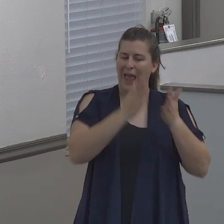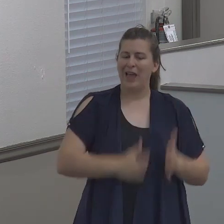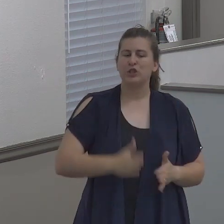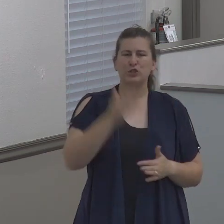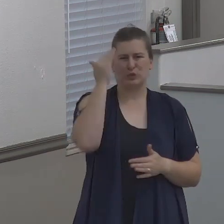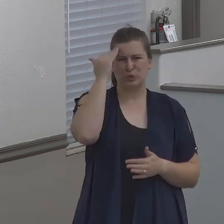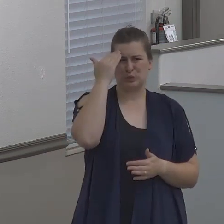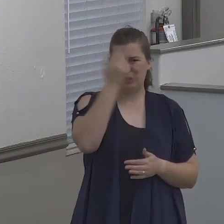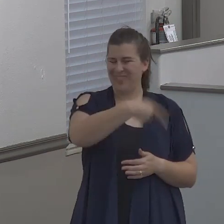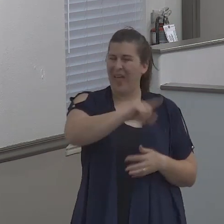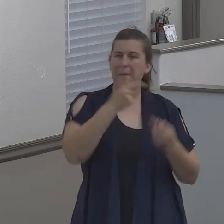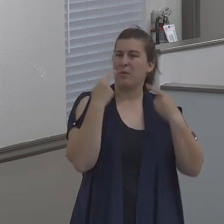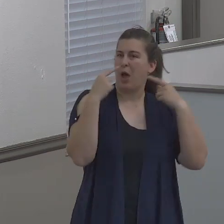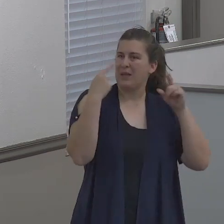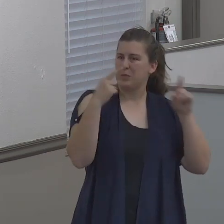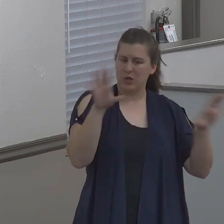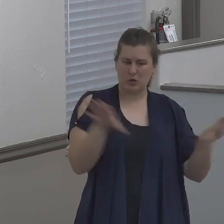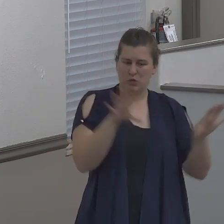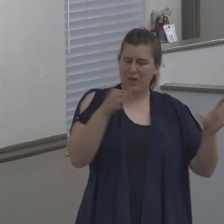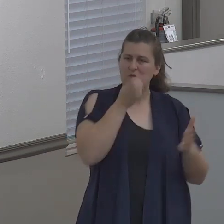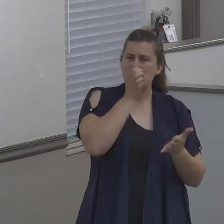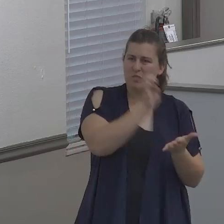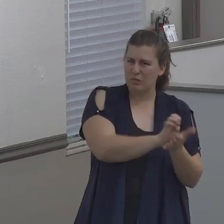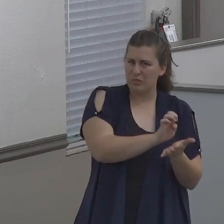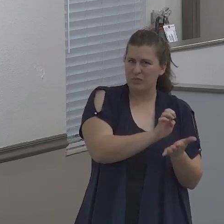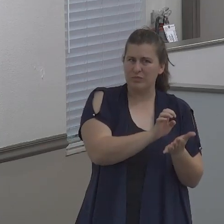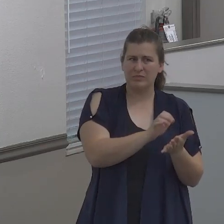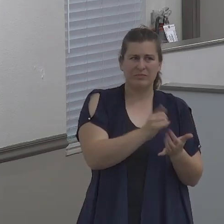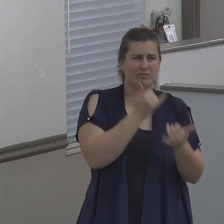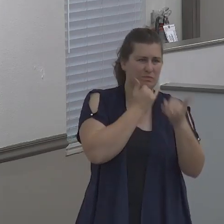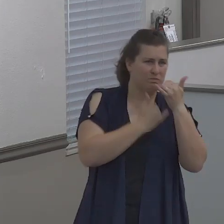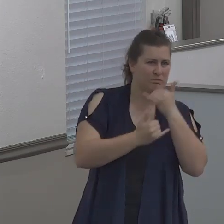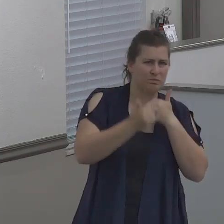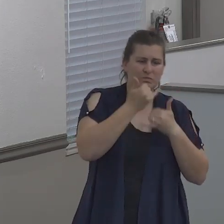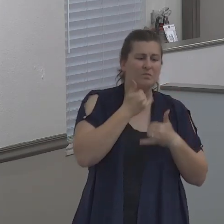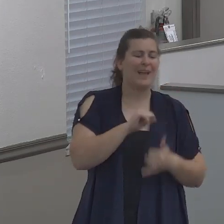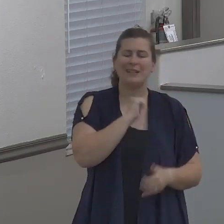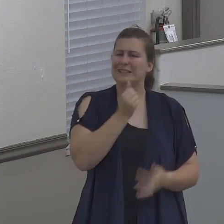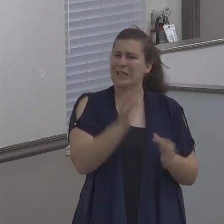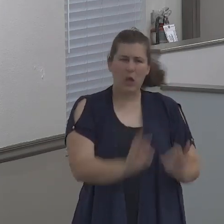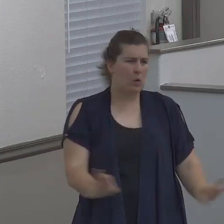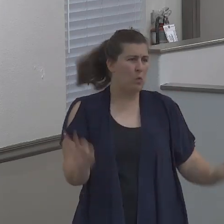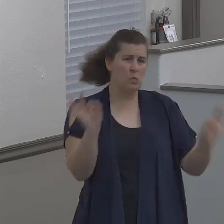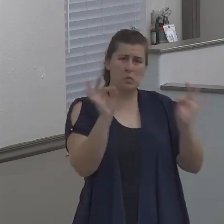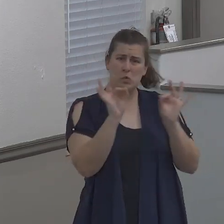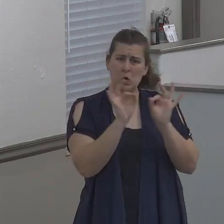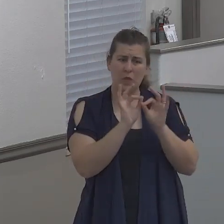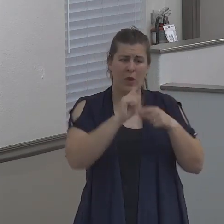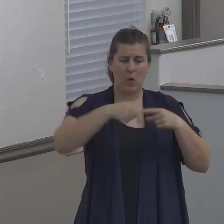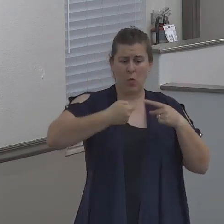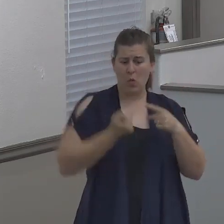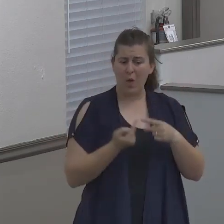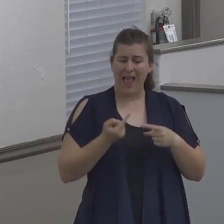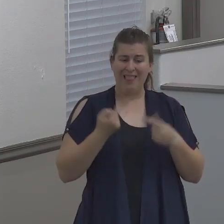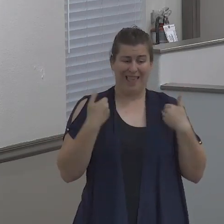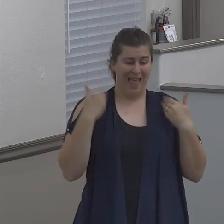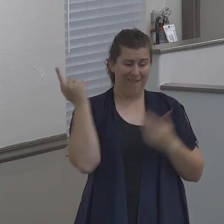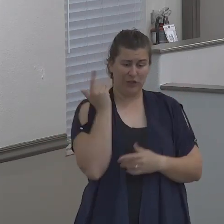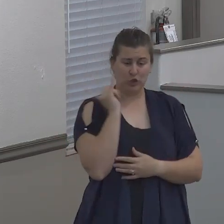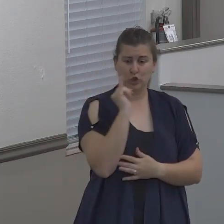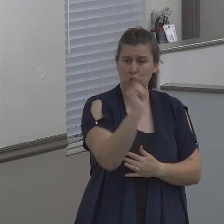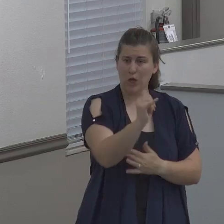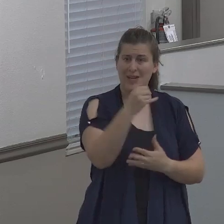absolutely wrong, but they prospered doing it. It's not going to be worth it when they have to spend